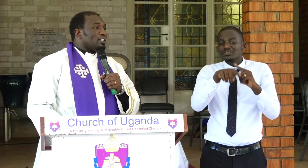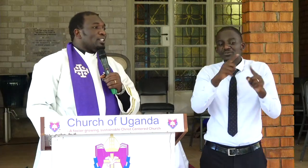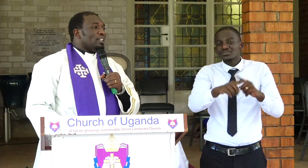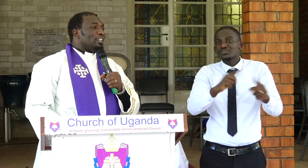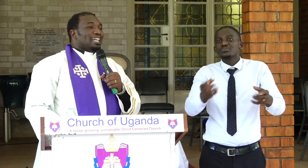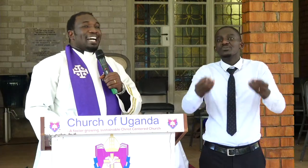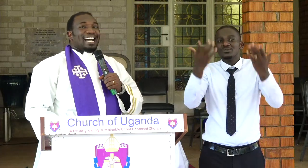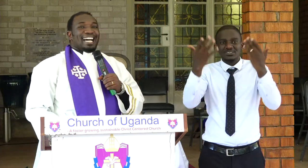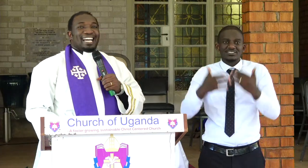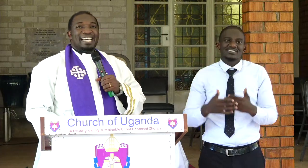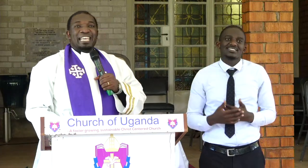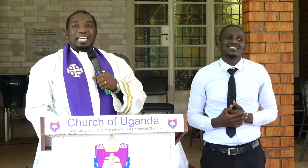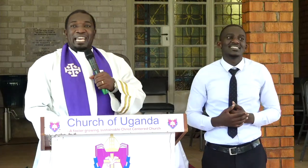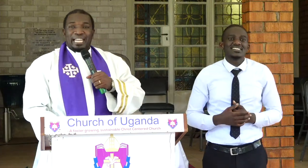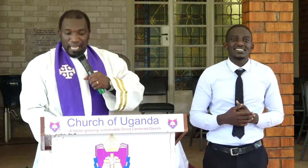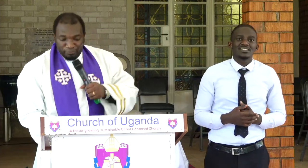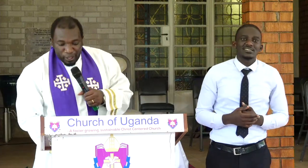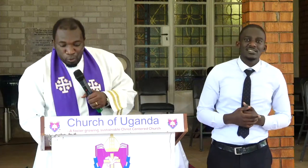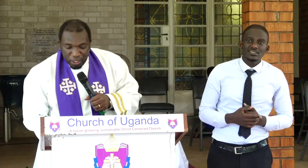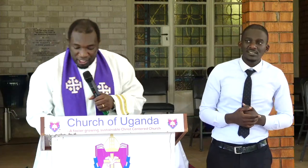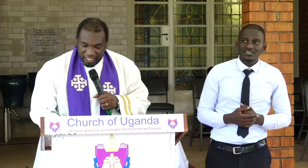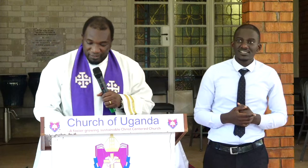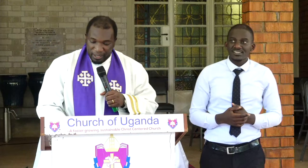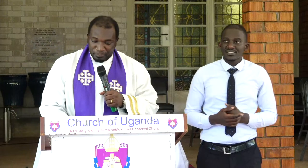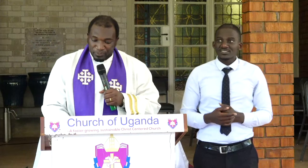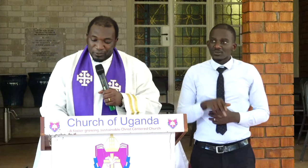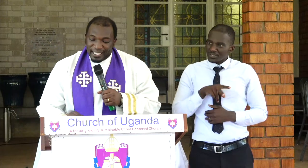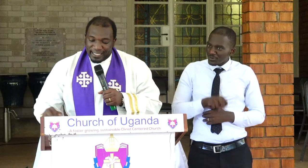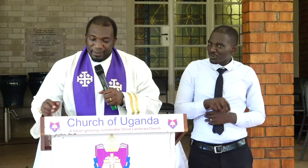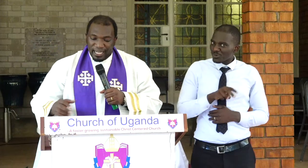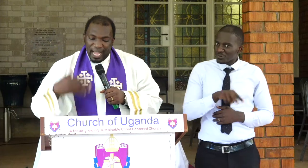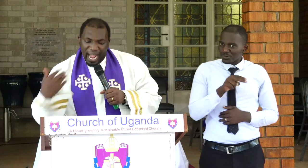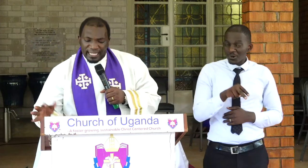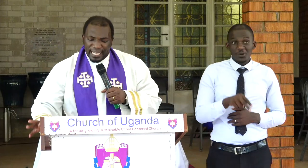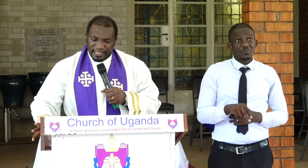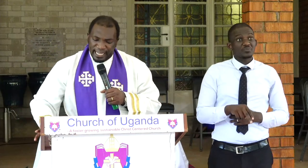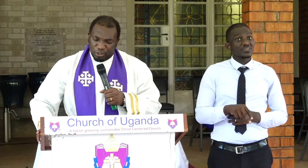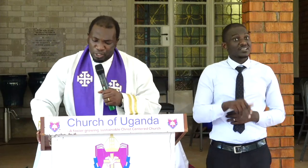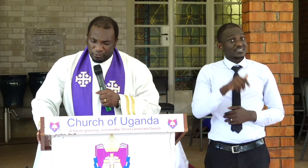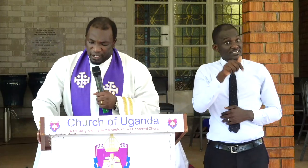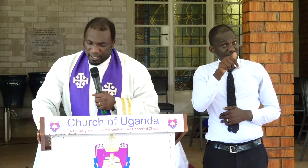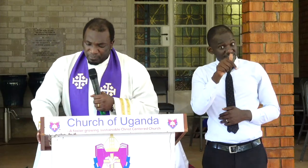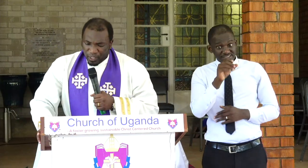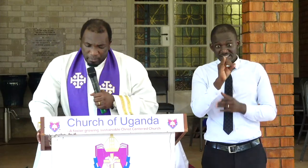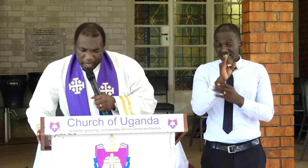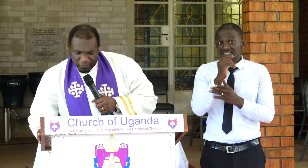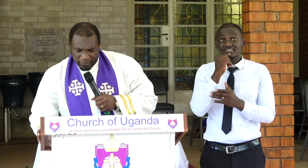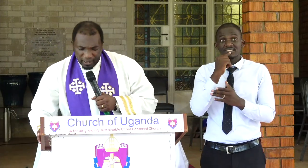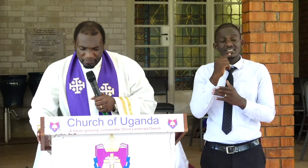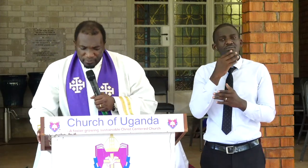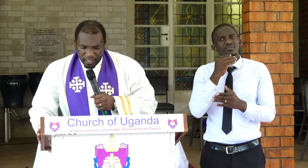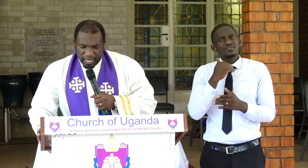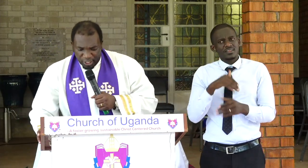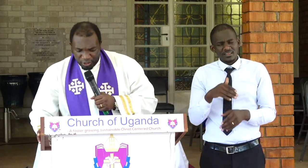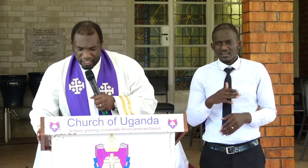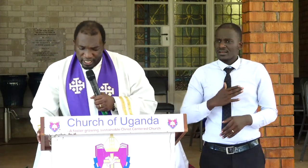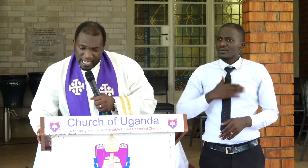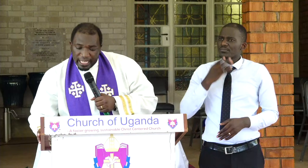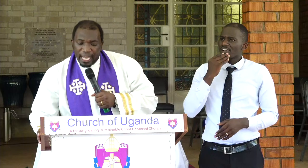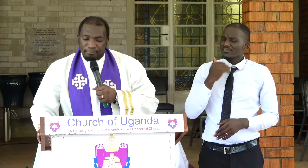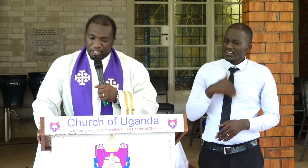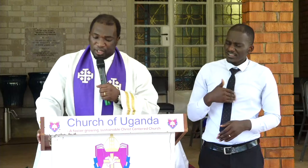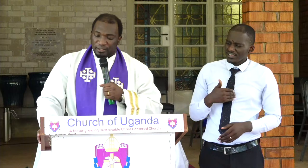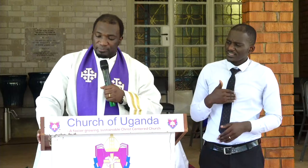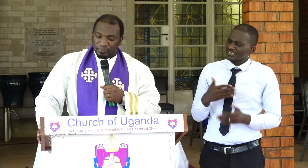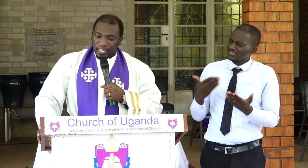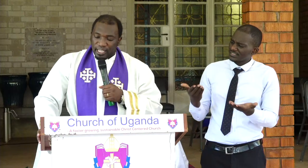sacrifice. And they walked together. Verse 7, Isaac said to his father, my father. And he said, here